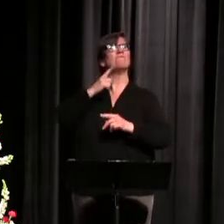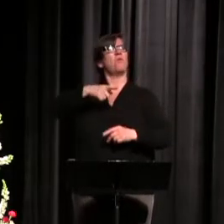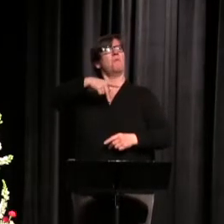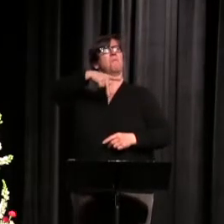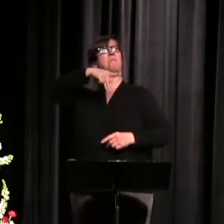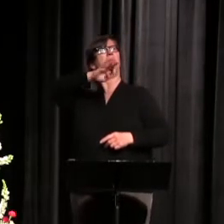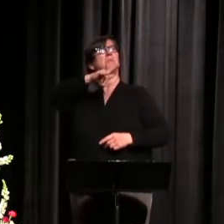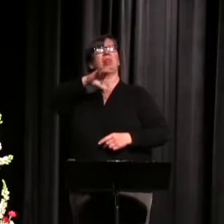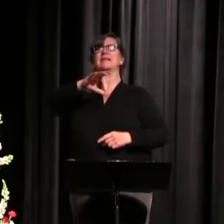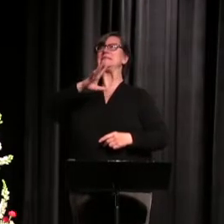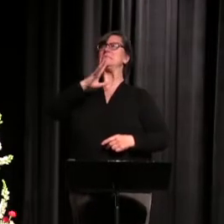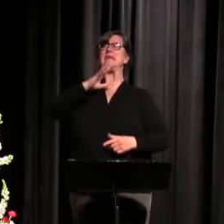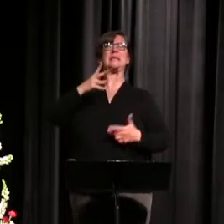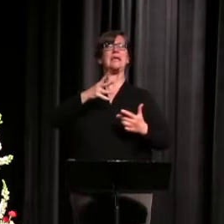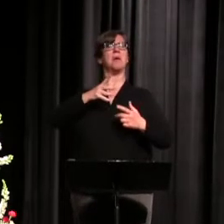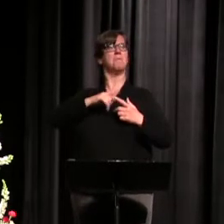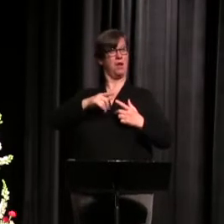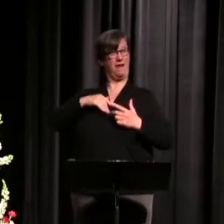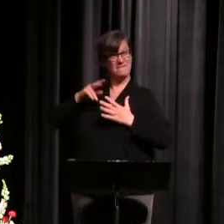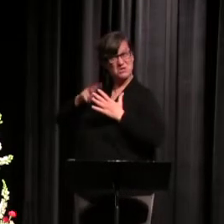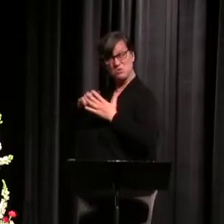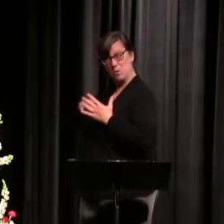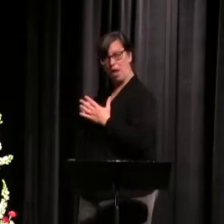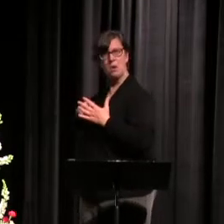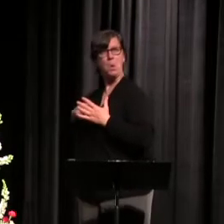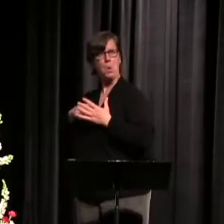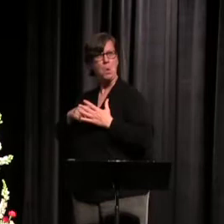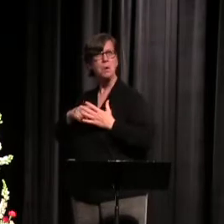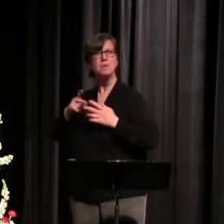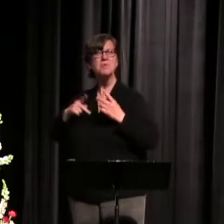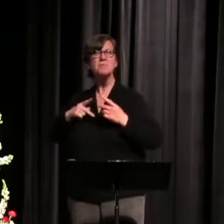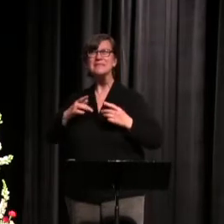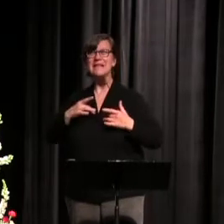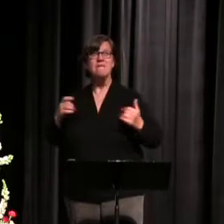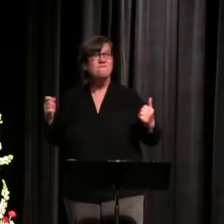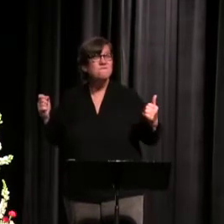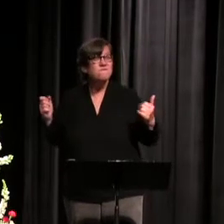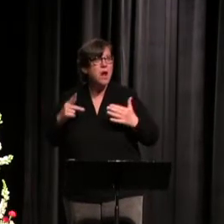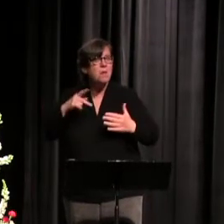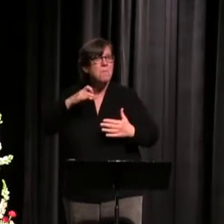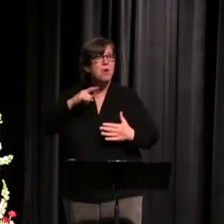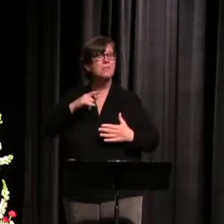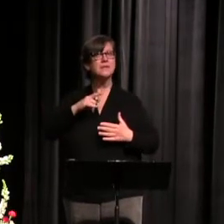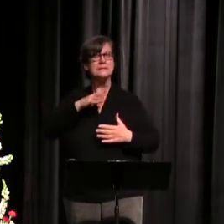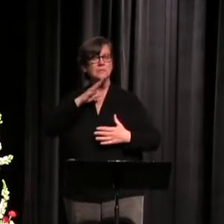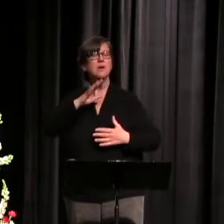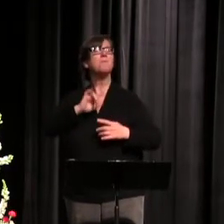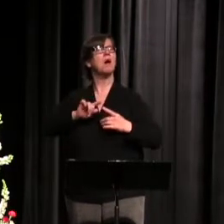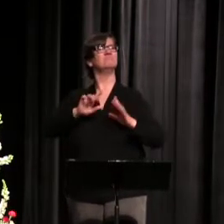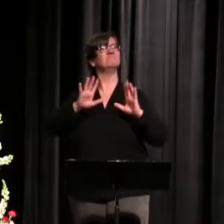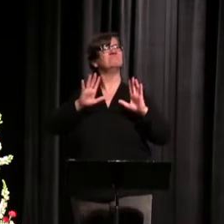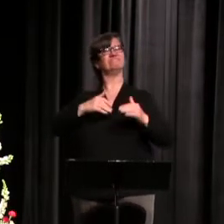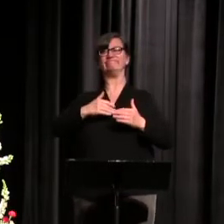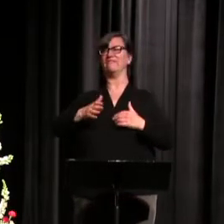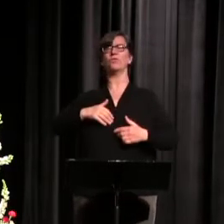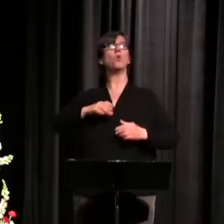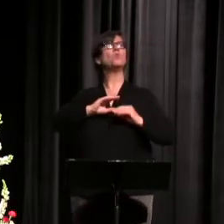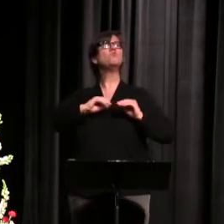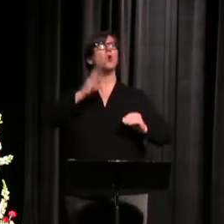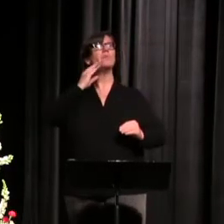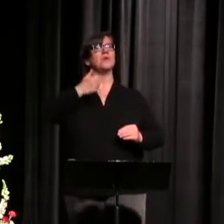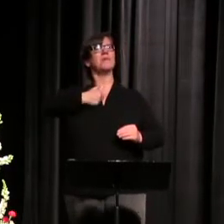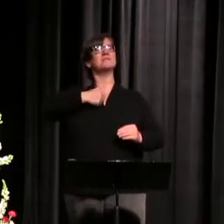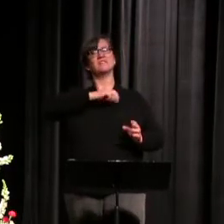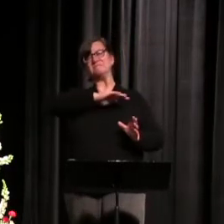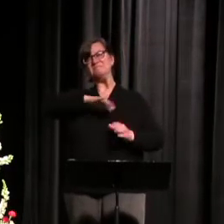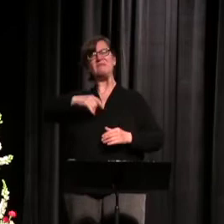I read that public speaking is one of the greatest fears among people. However, despite being completely inexperienced for this type of speech, that